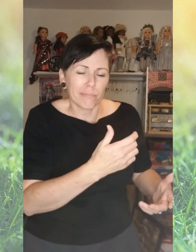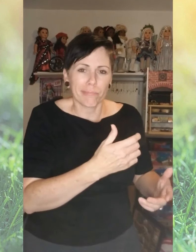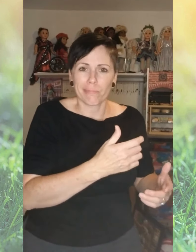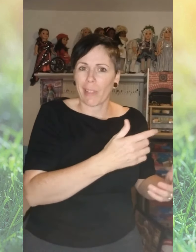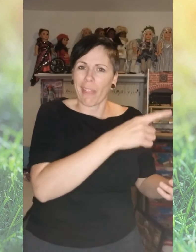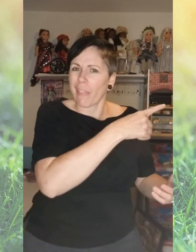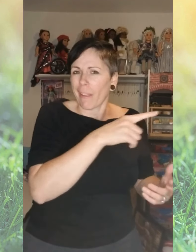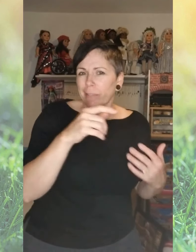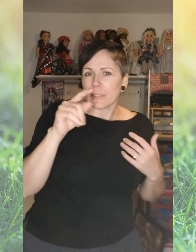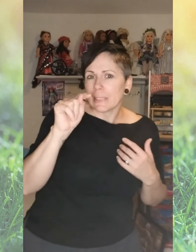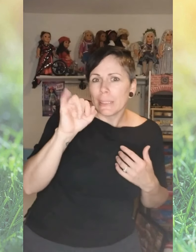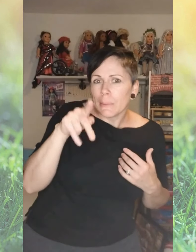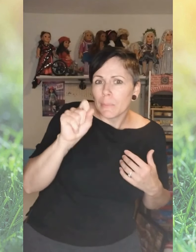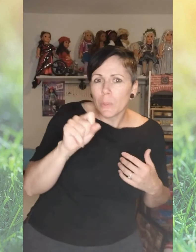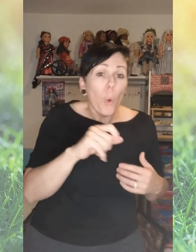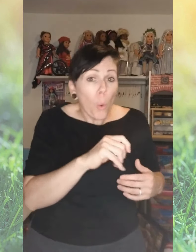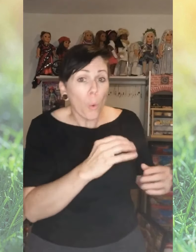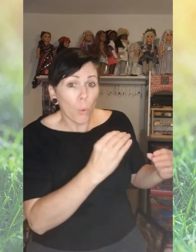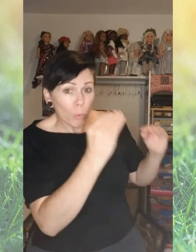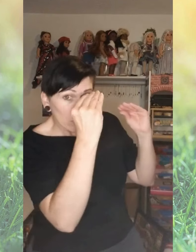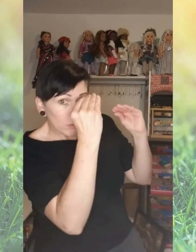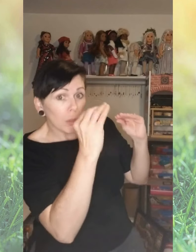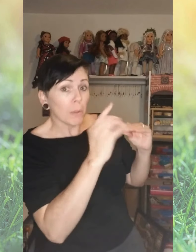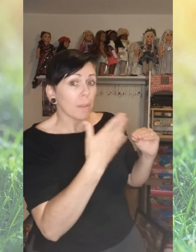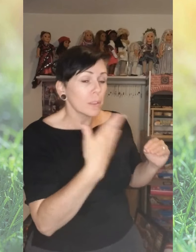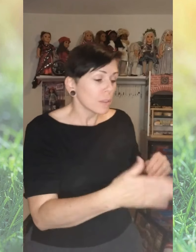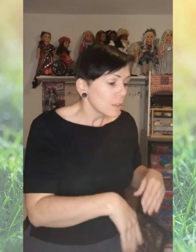it is so accessible, I think.